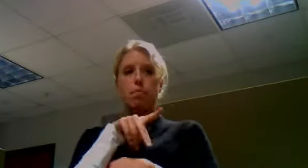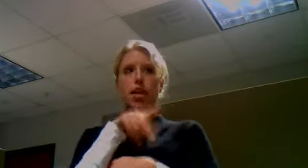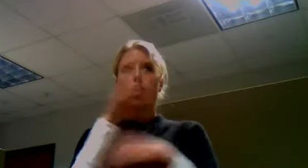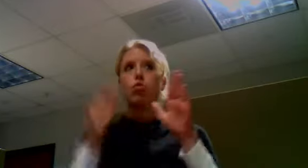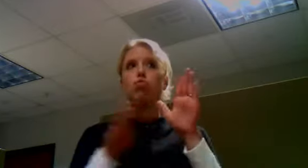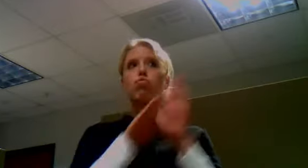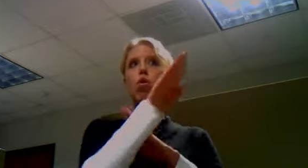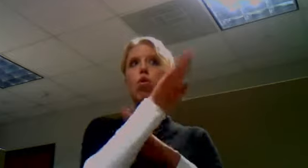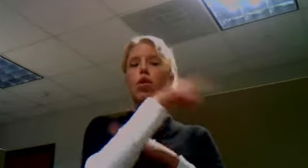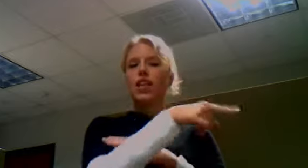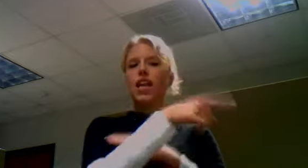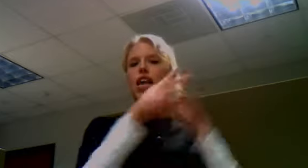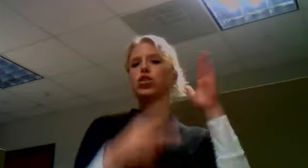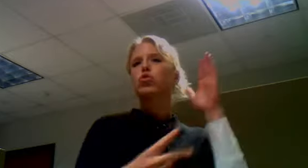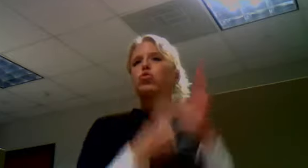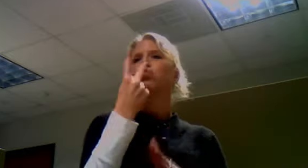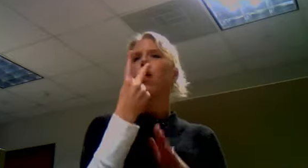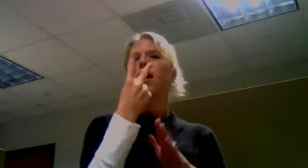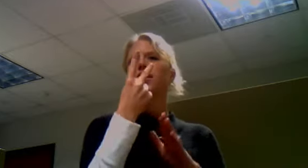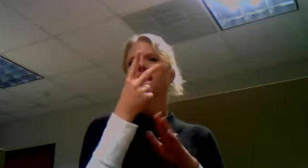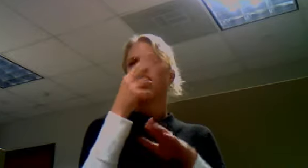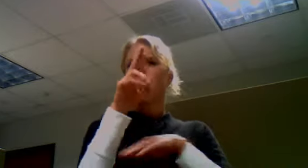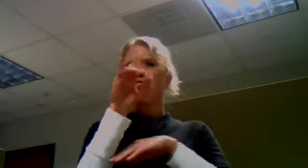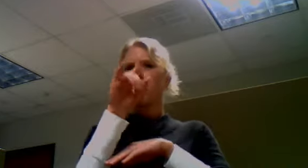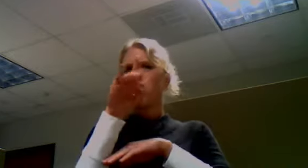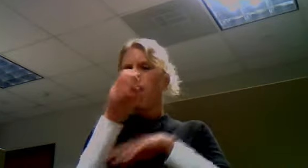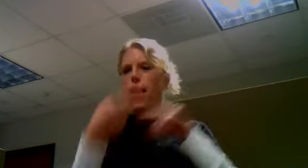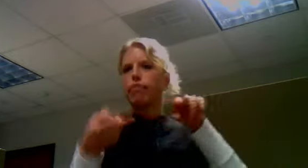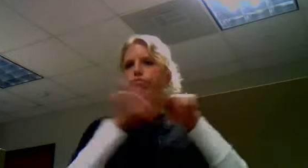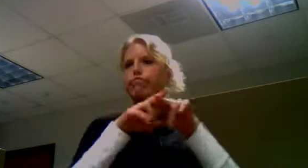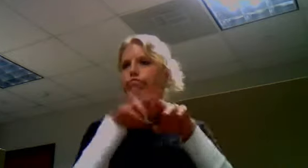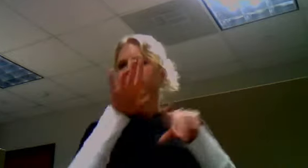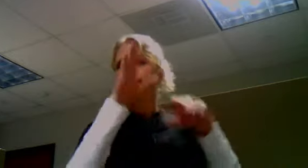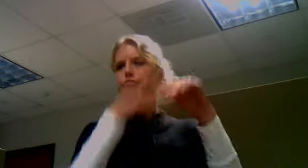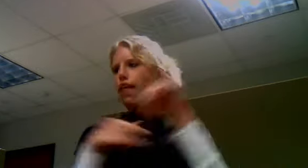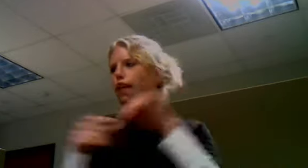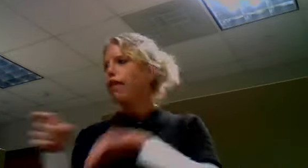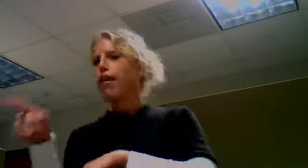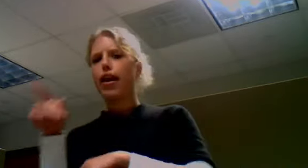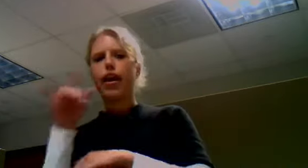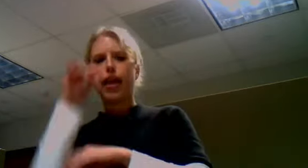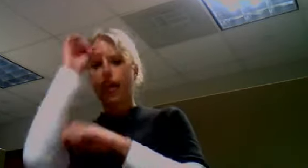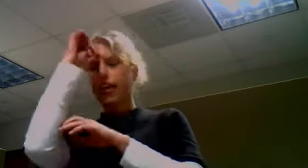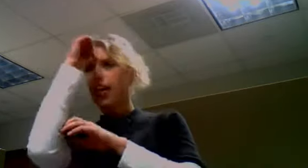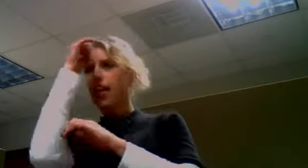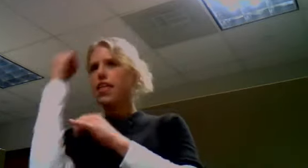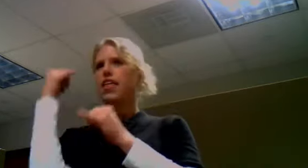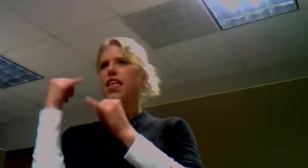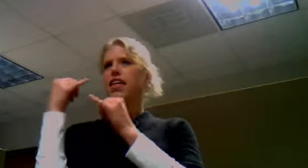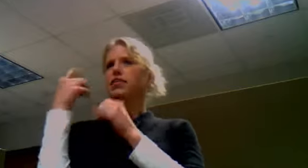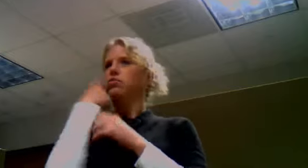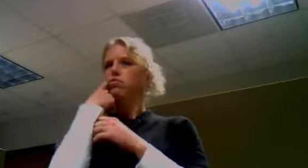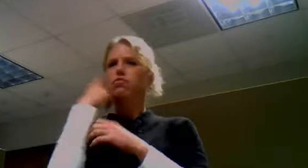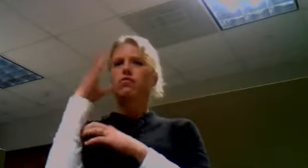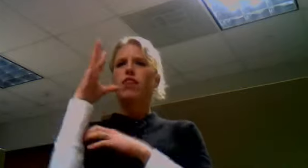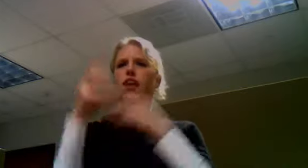grown as twice the rate of India. In the last 5 years, the two countries have begun to converge